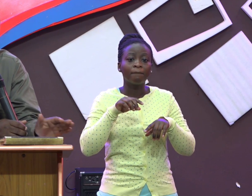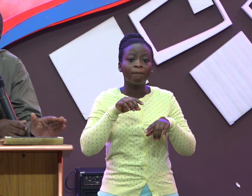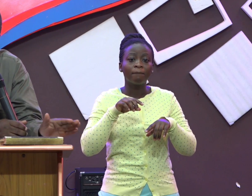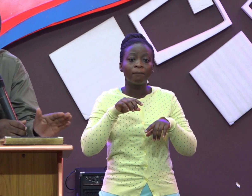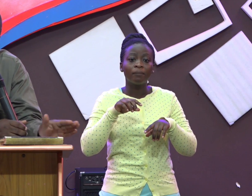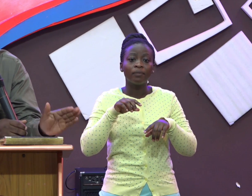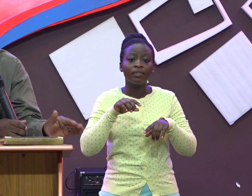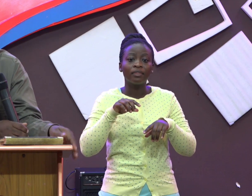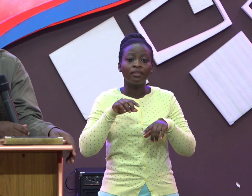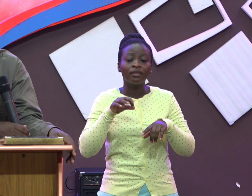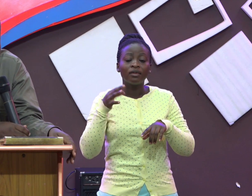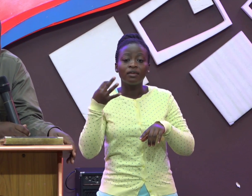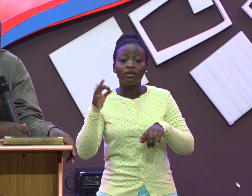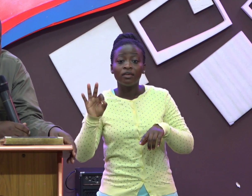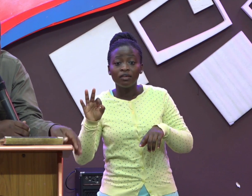Love